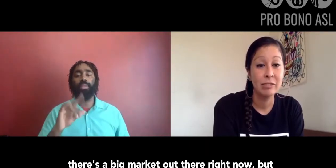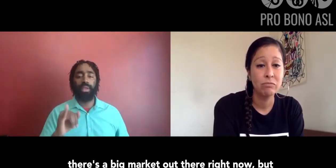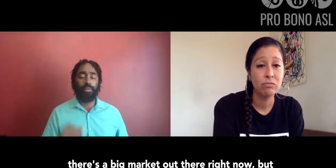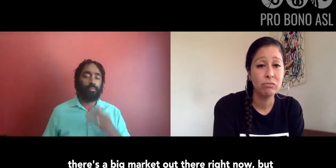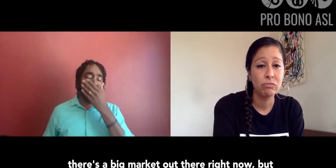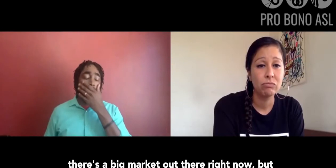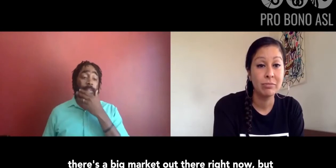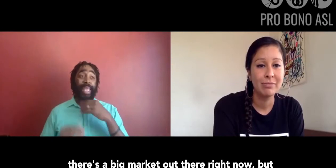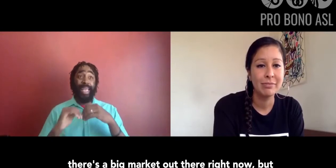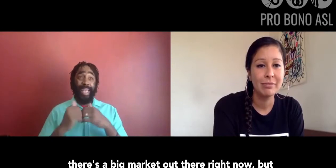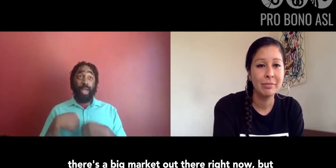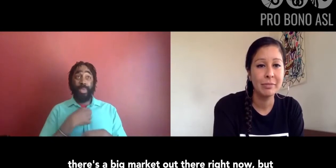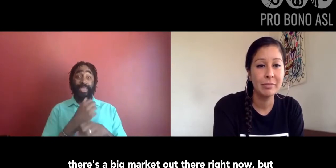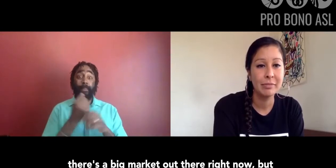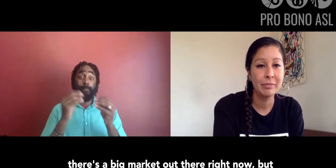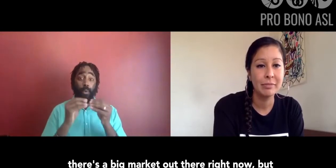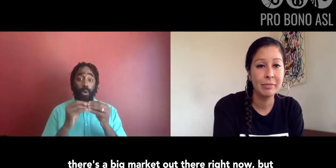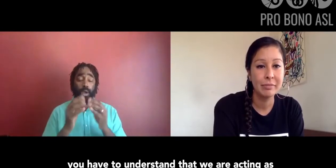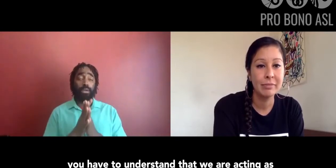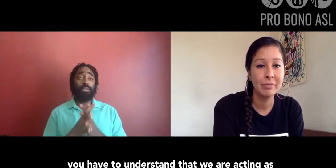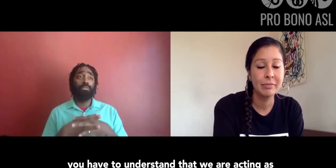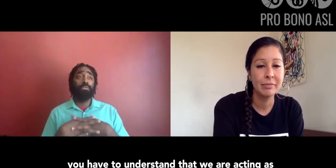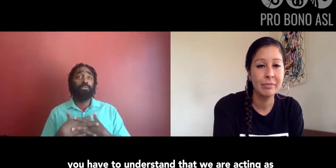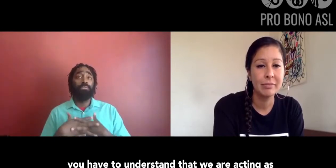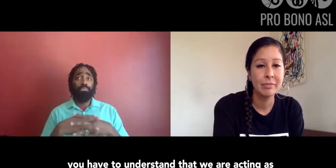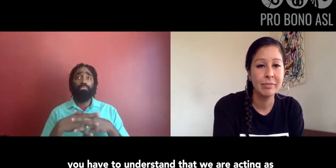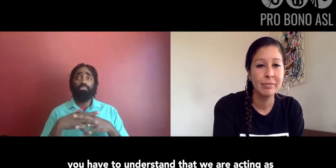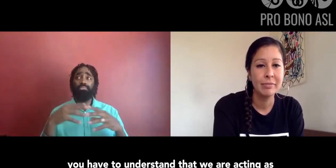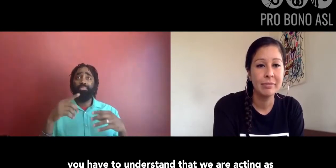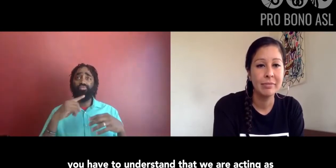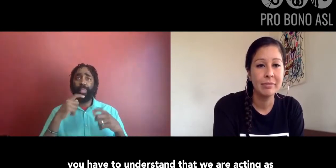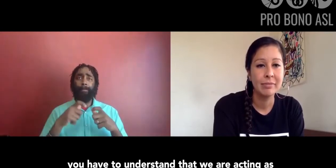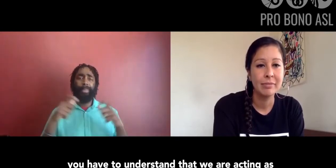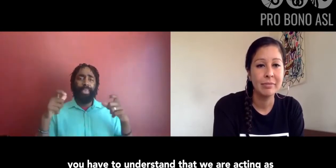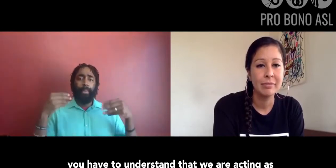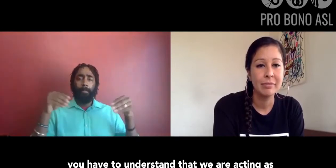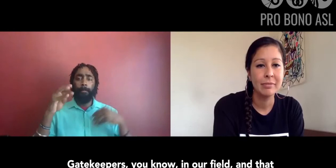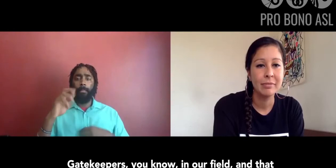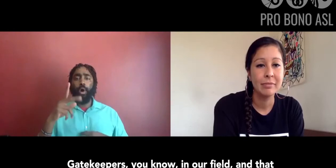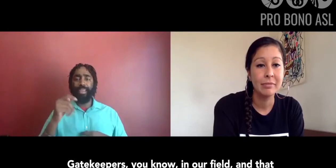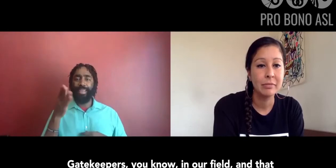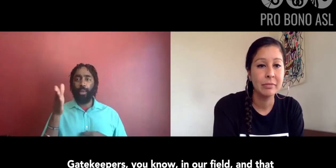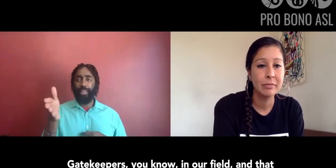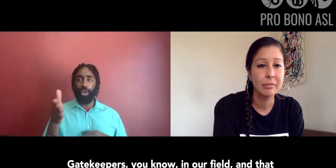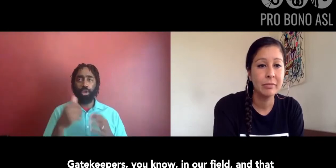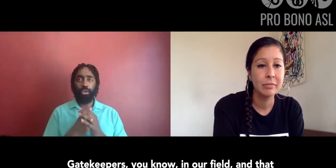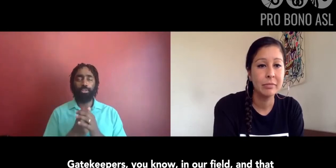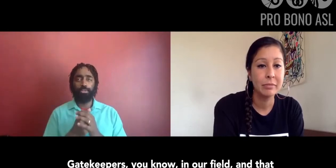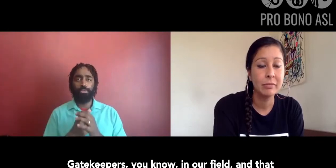So there's a big market out there right now. But you have to understand that we are acting as gatekeepers,